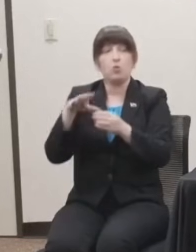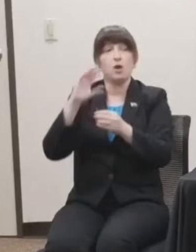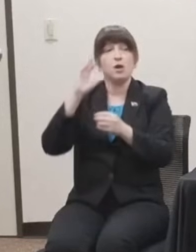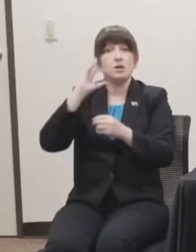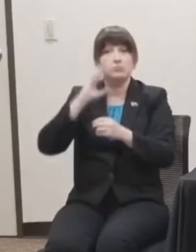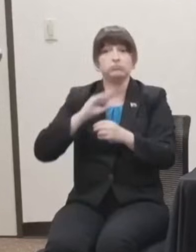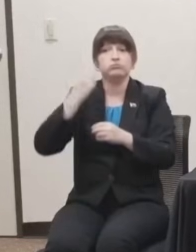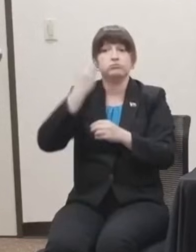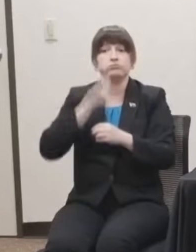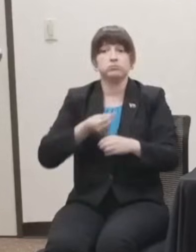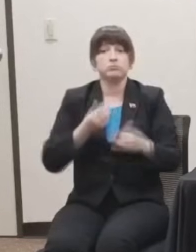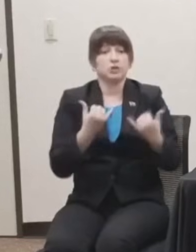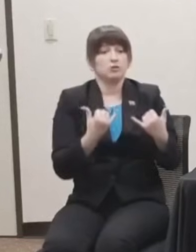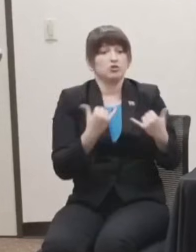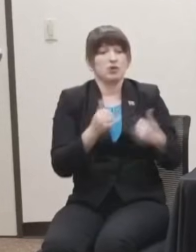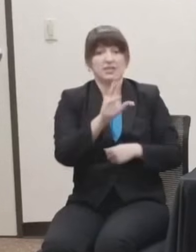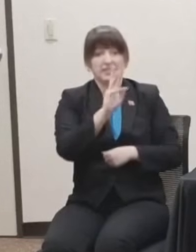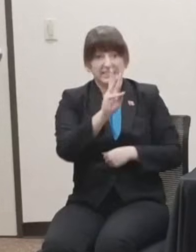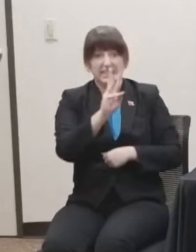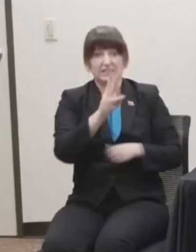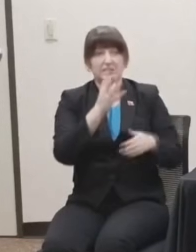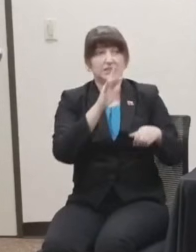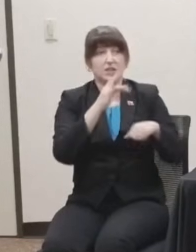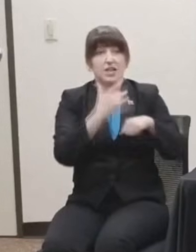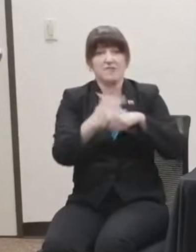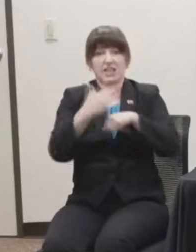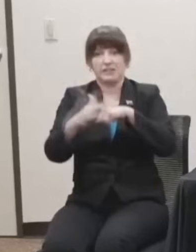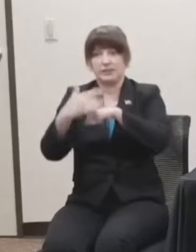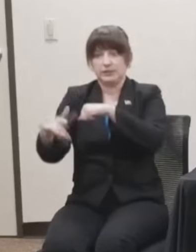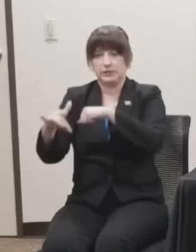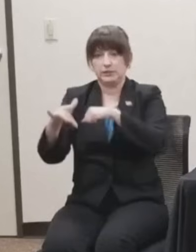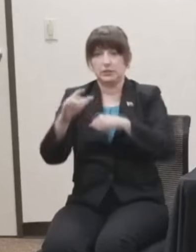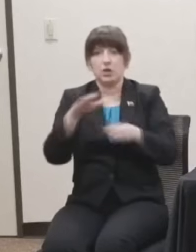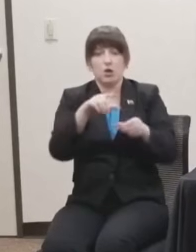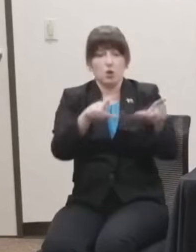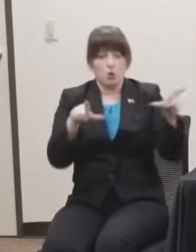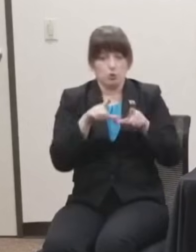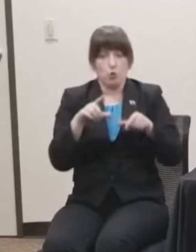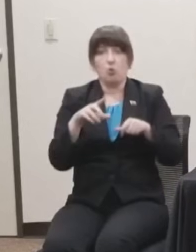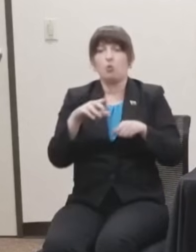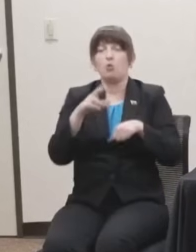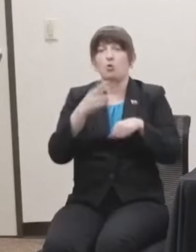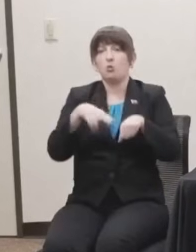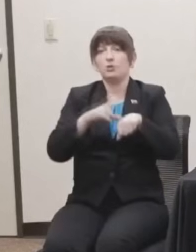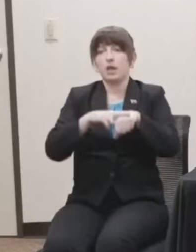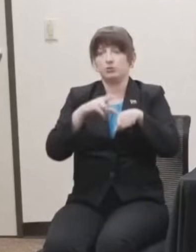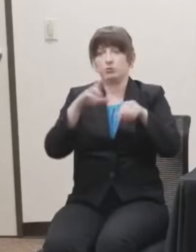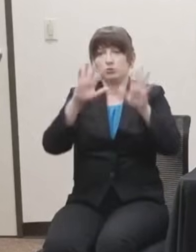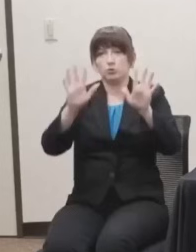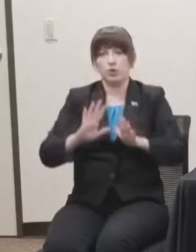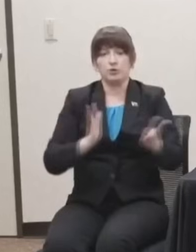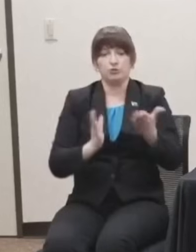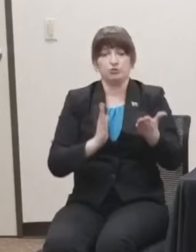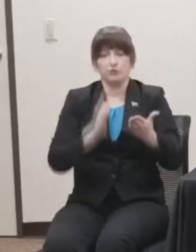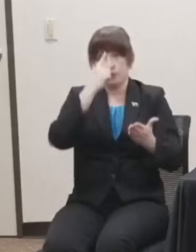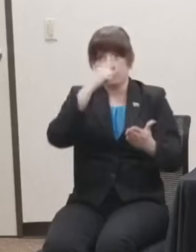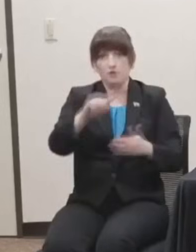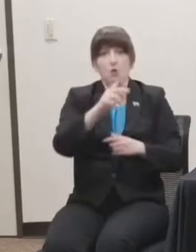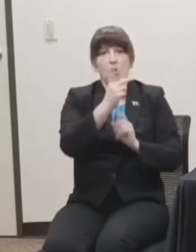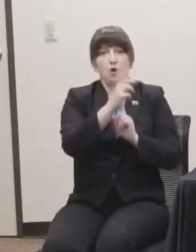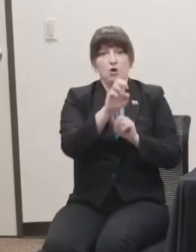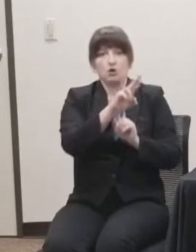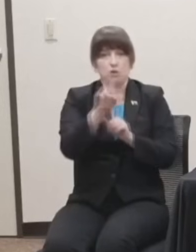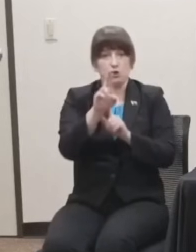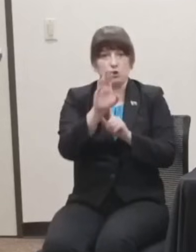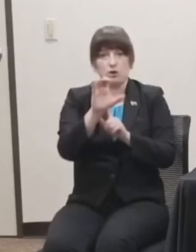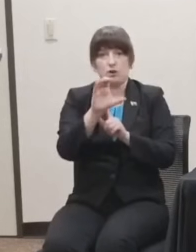There are currently 6 vacancies in the local, the National Weather Service office that cover Kerr County. What is your perspective on